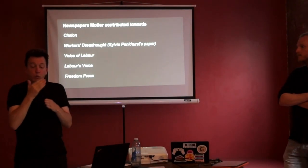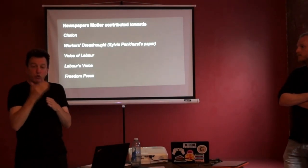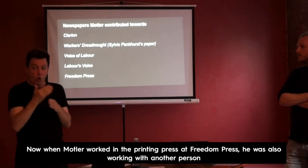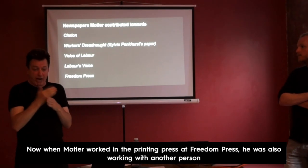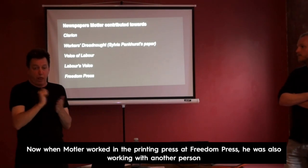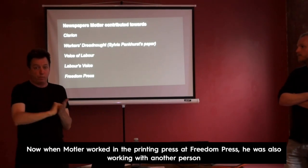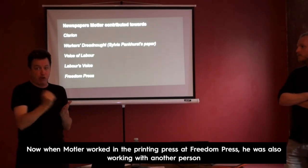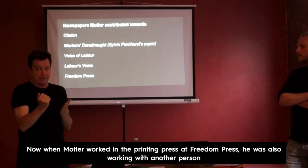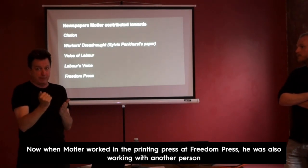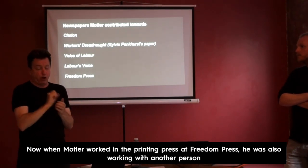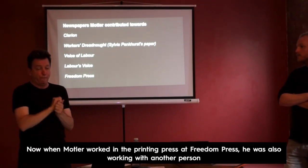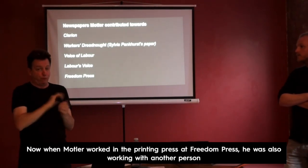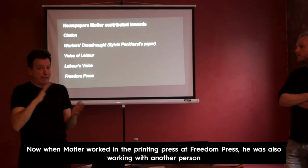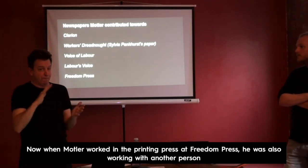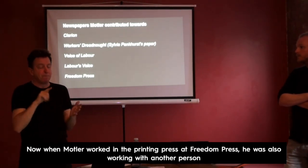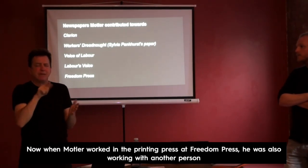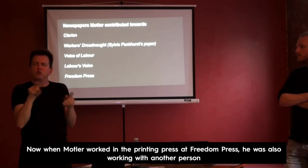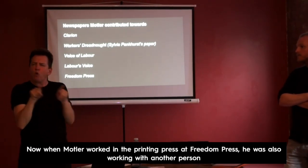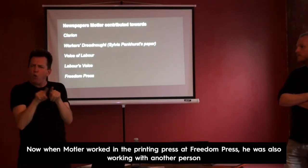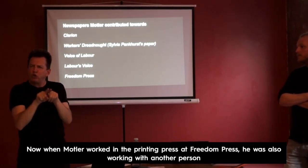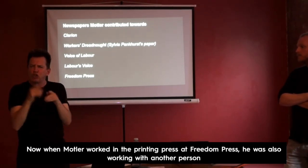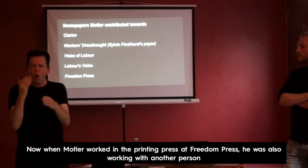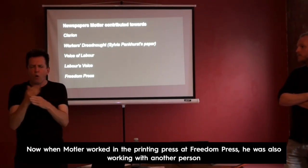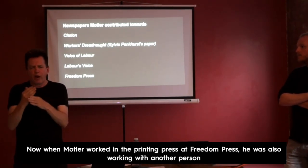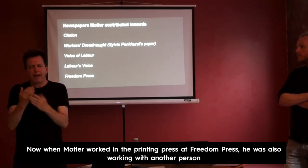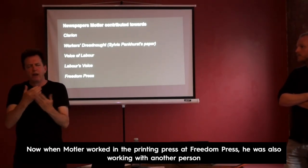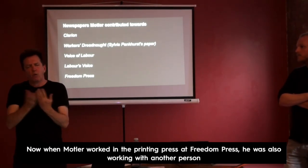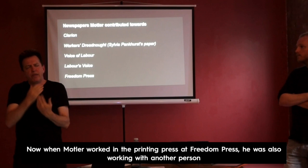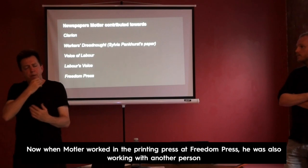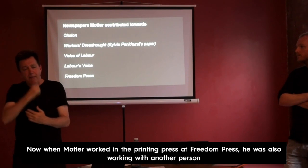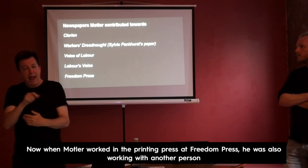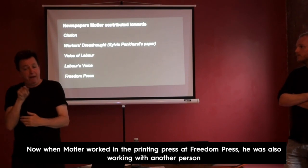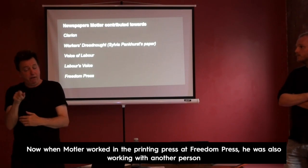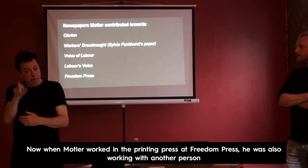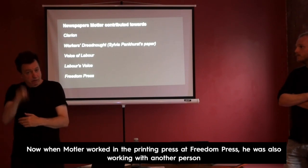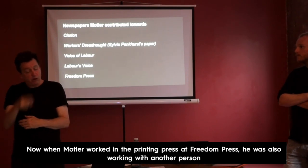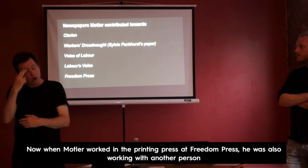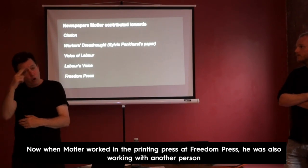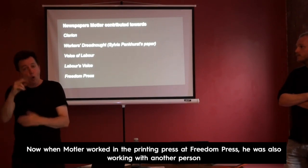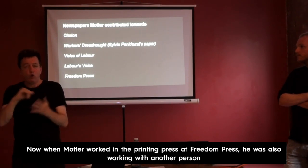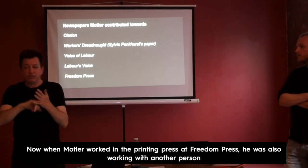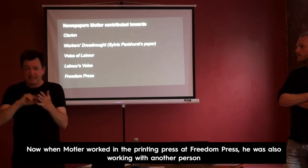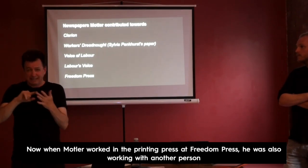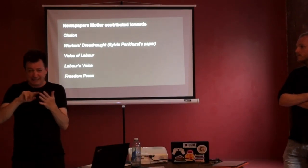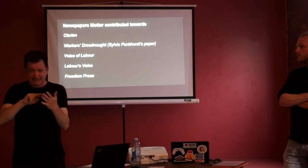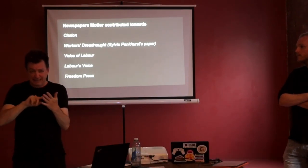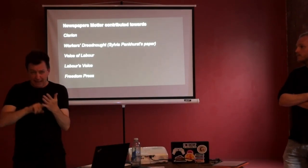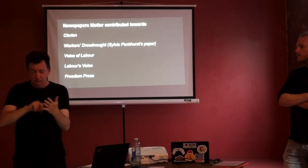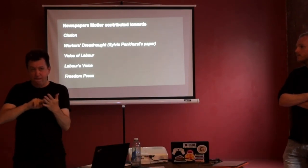Now, when Motler worked in the printing press at Freedom Press, he was also working with another person,